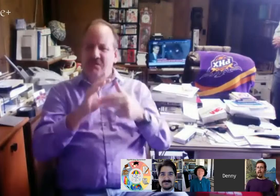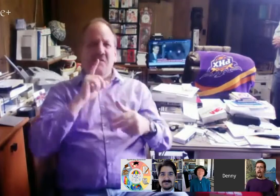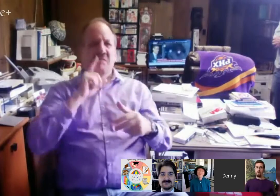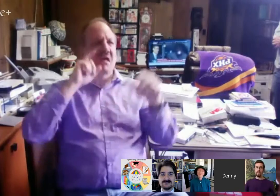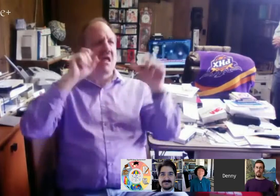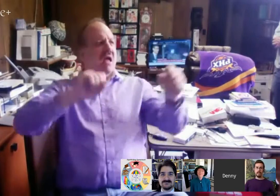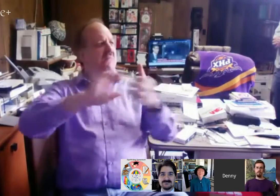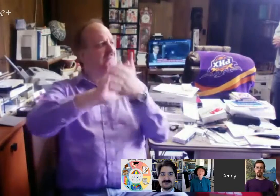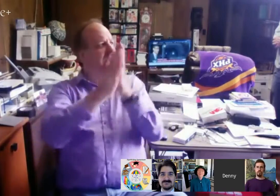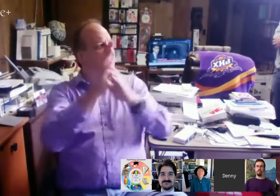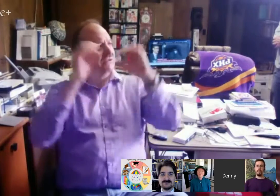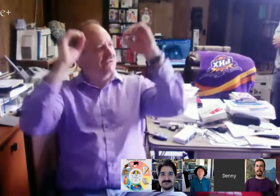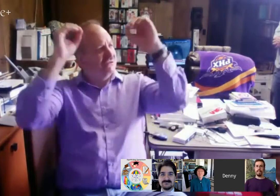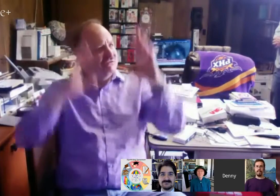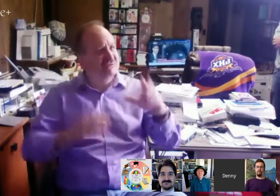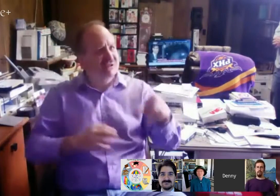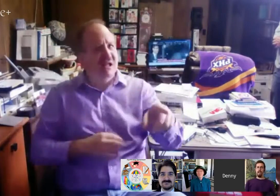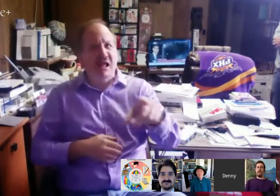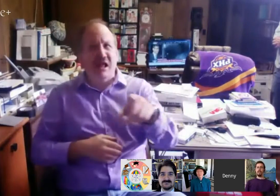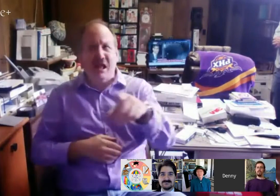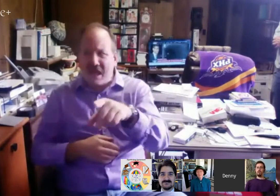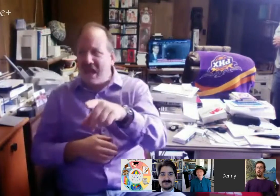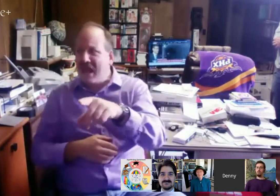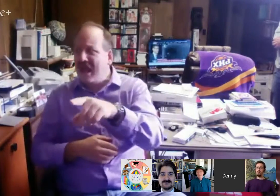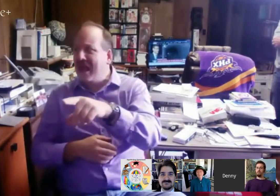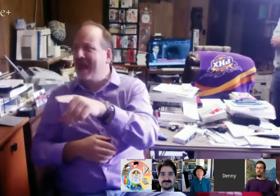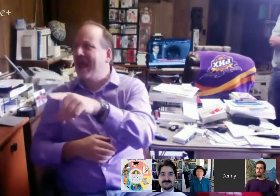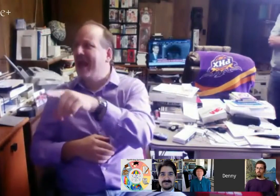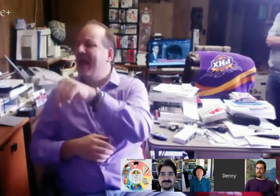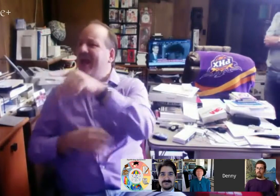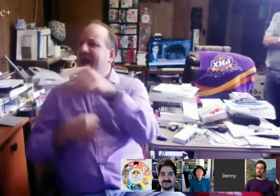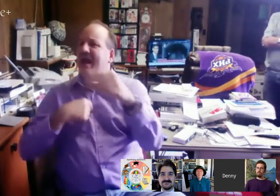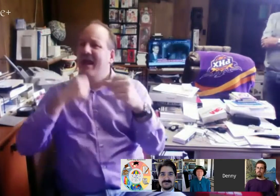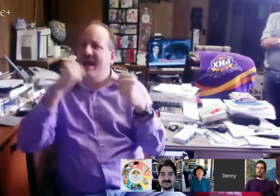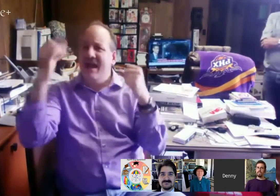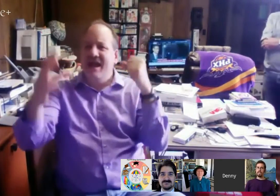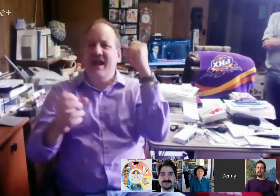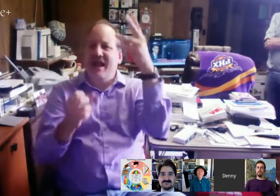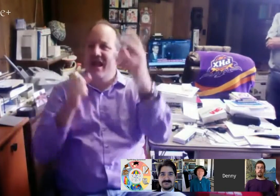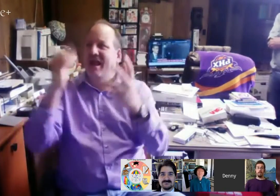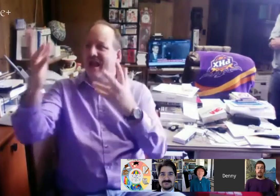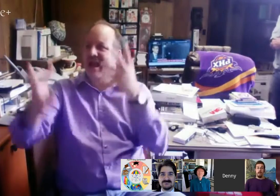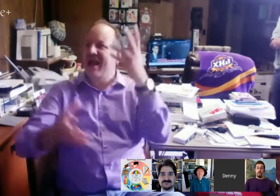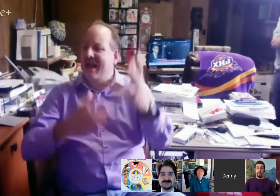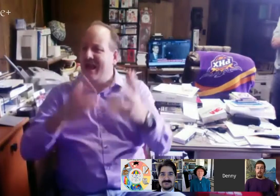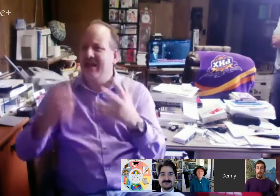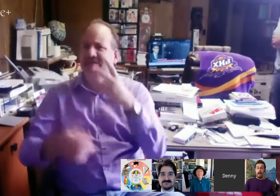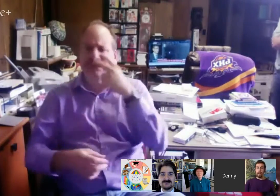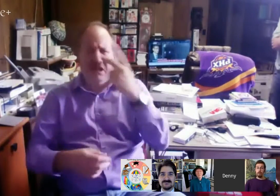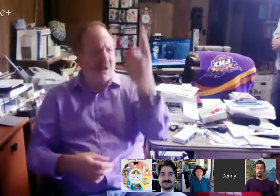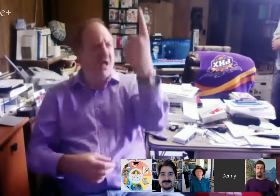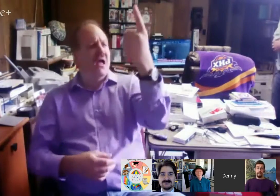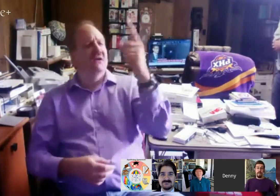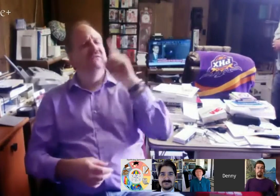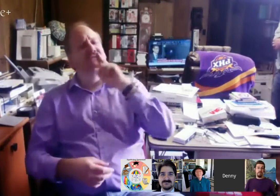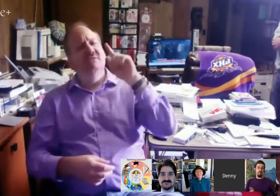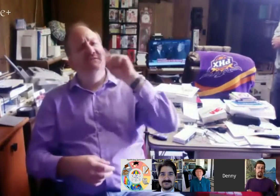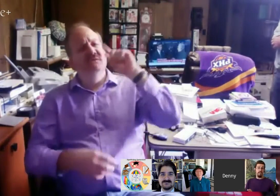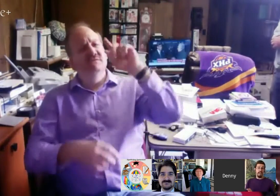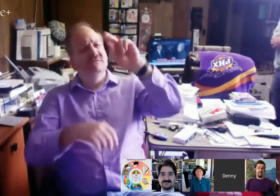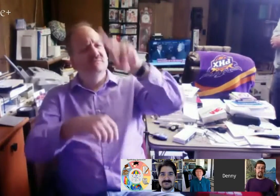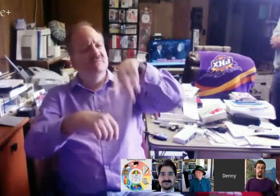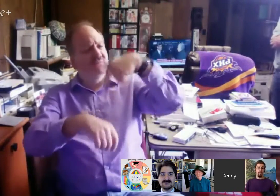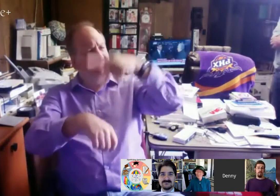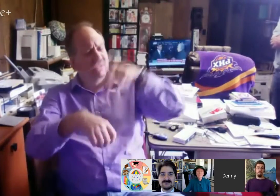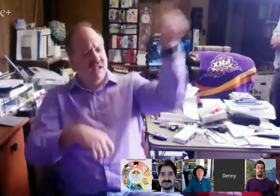because I was deaf just like them. And so I came to the realization that I could become